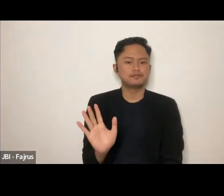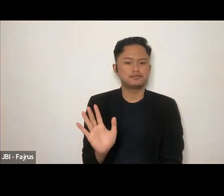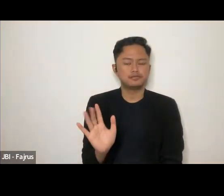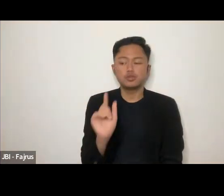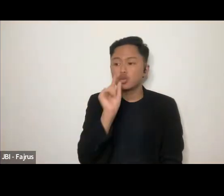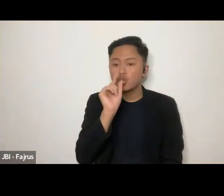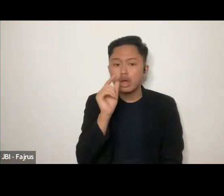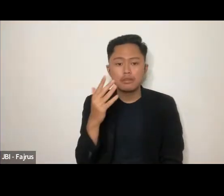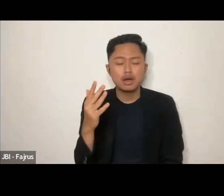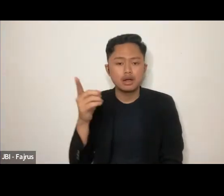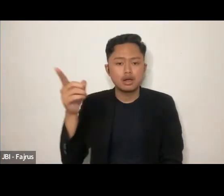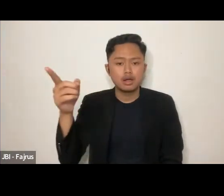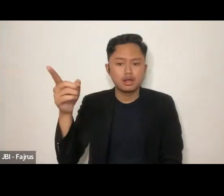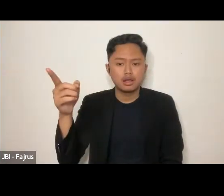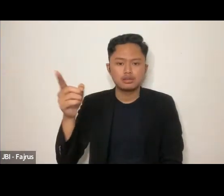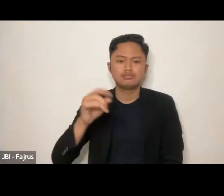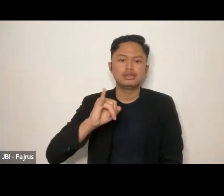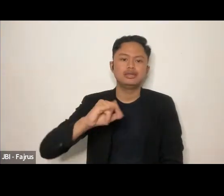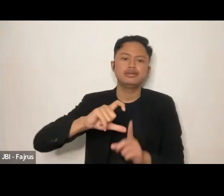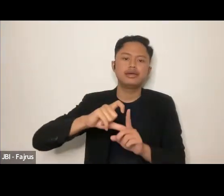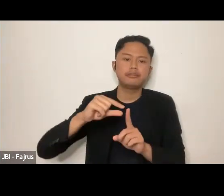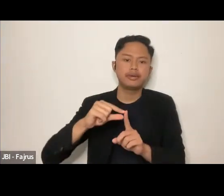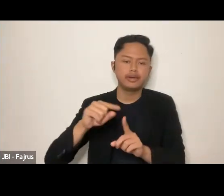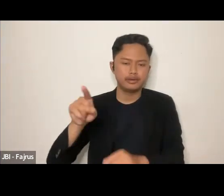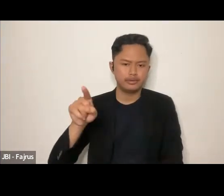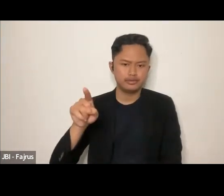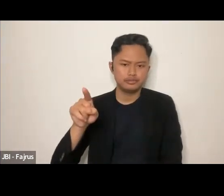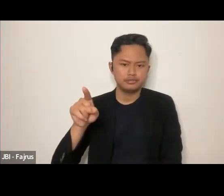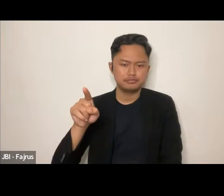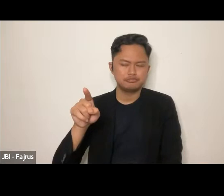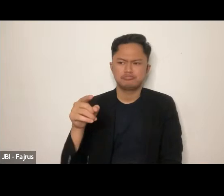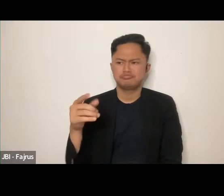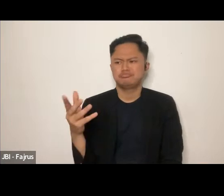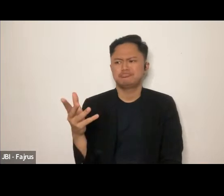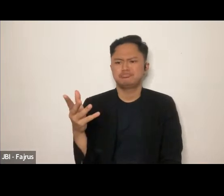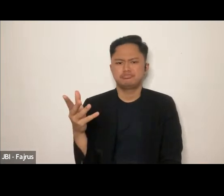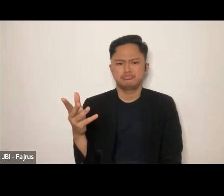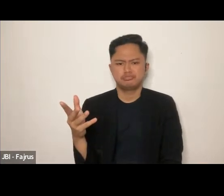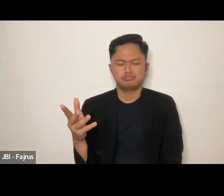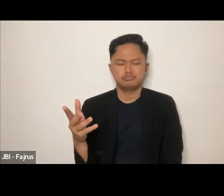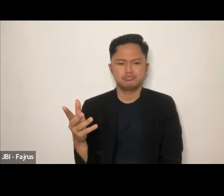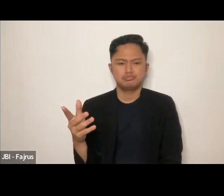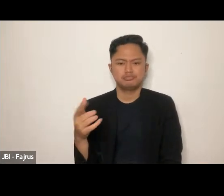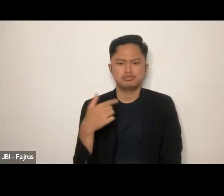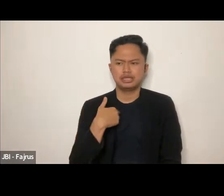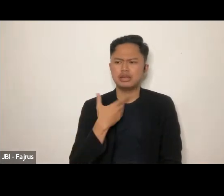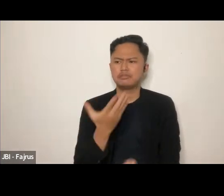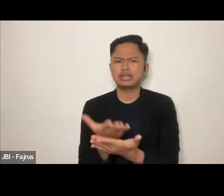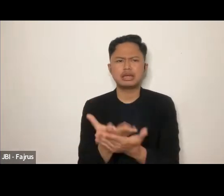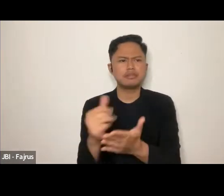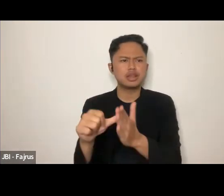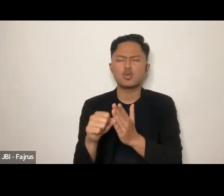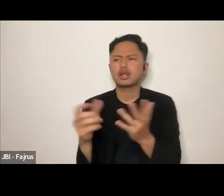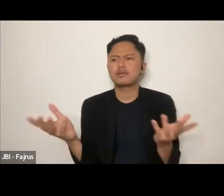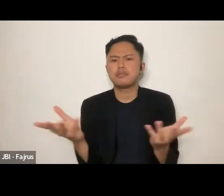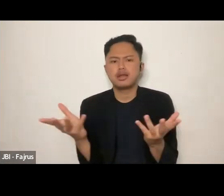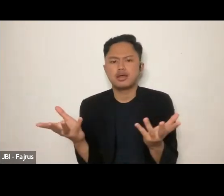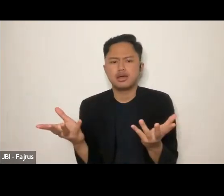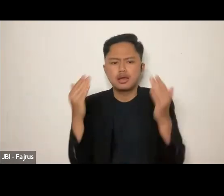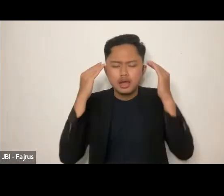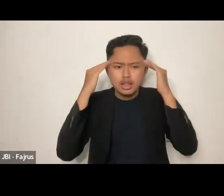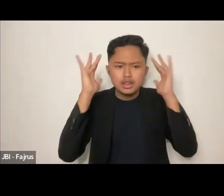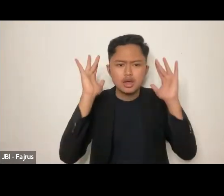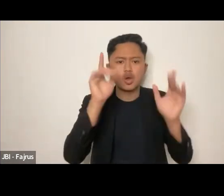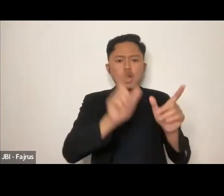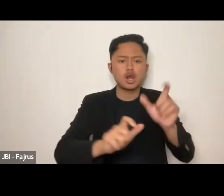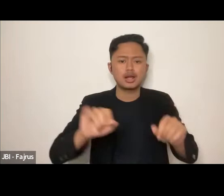the IDP. So where should we go to ask for help? This internally displaced person